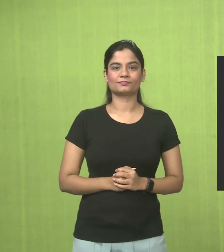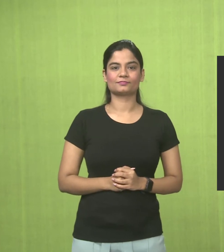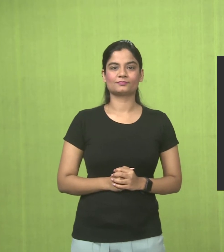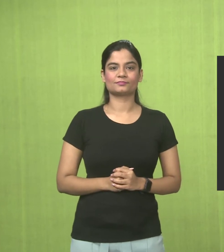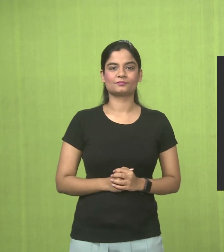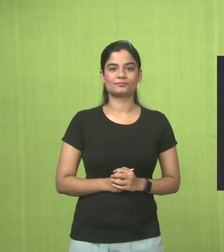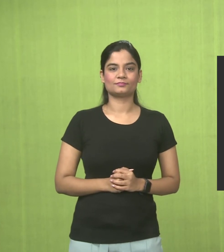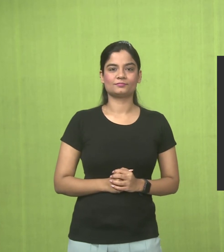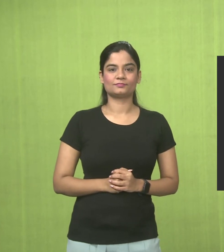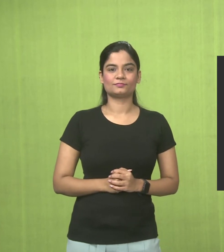relationships.